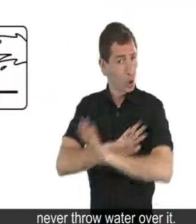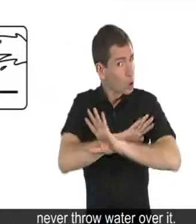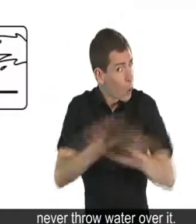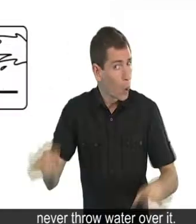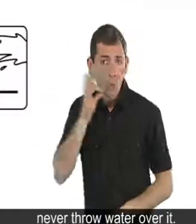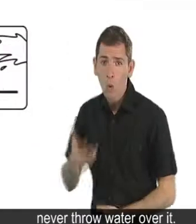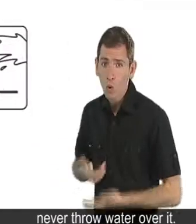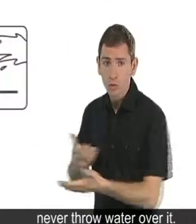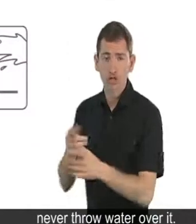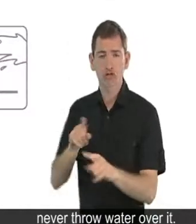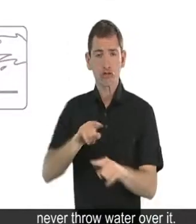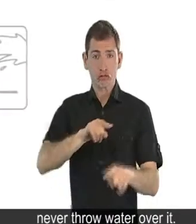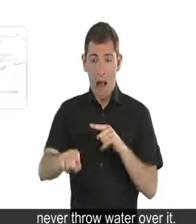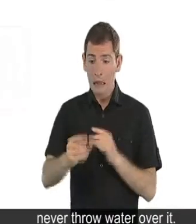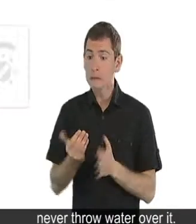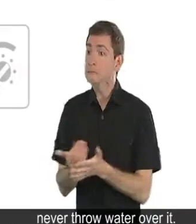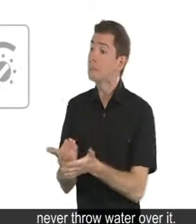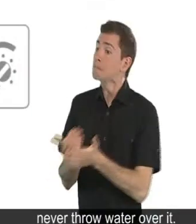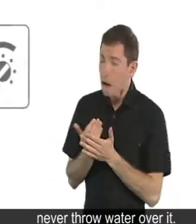heat if it's safe to do so.